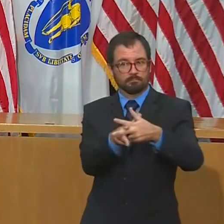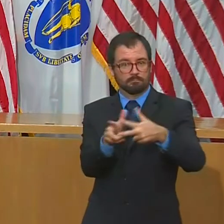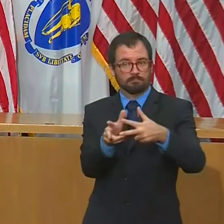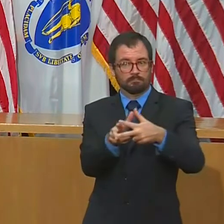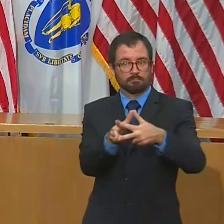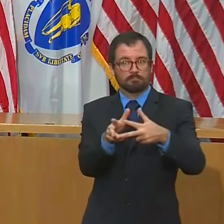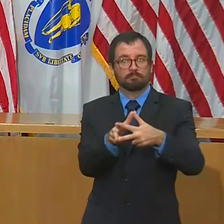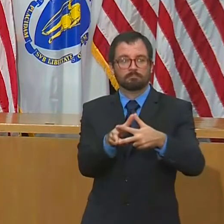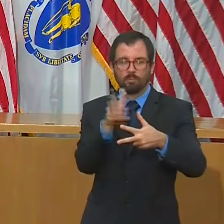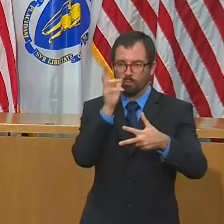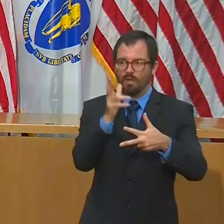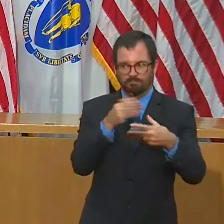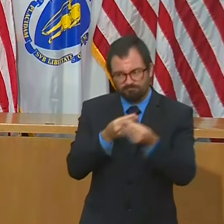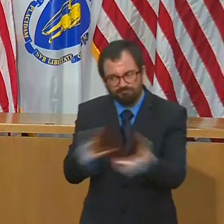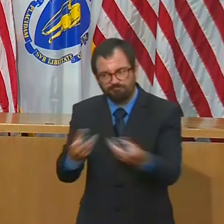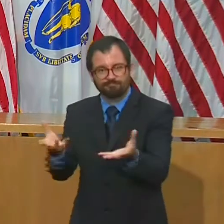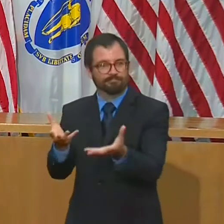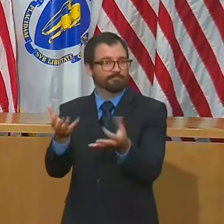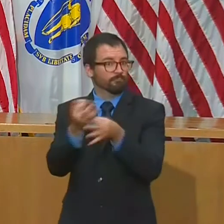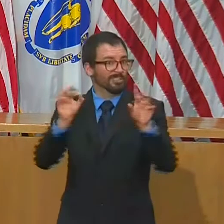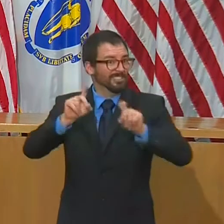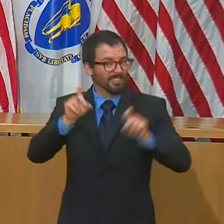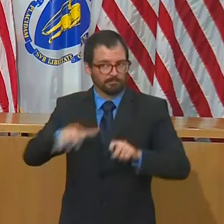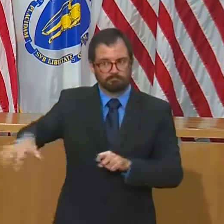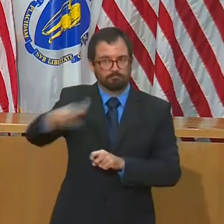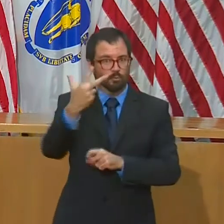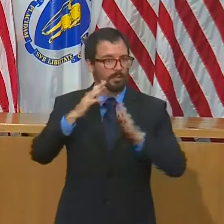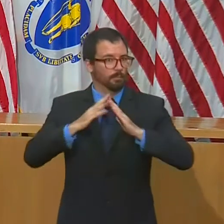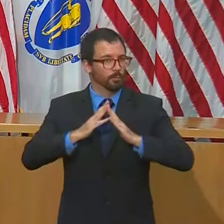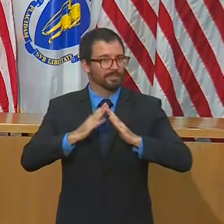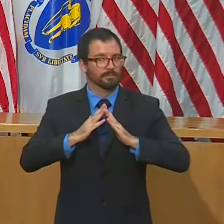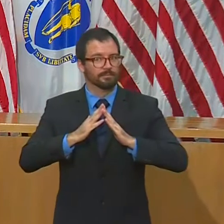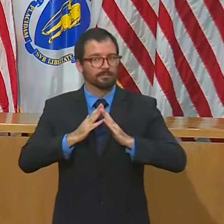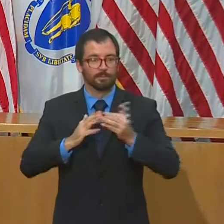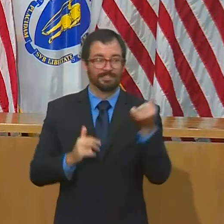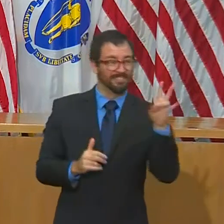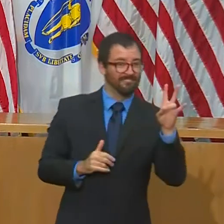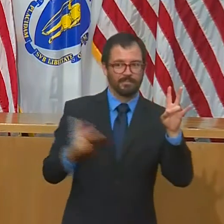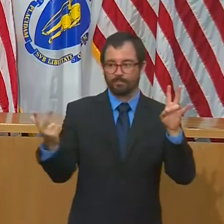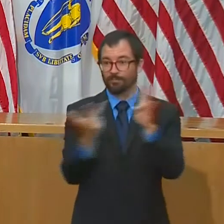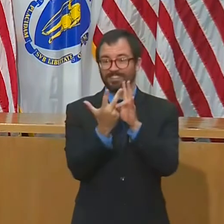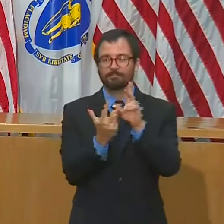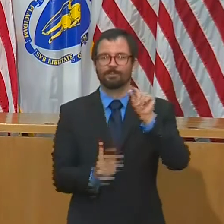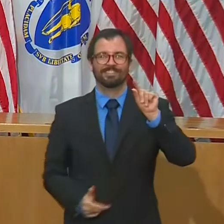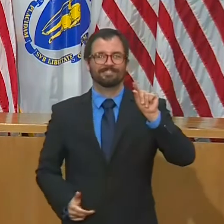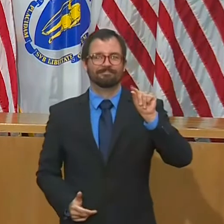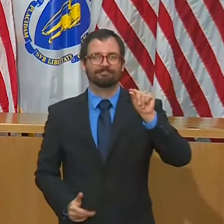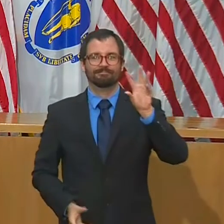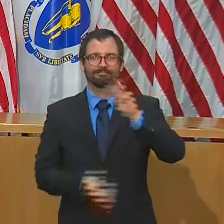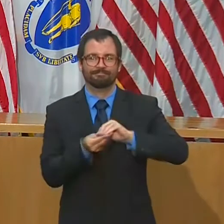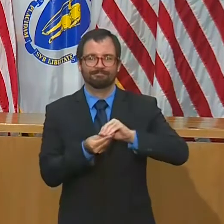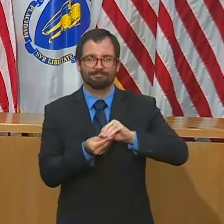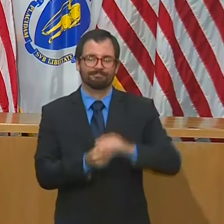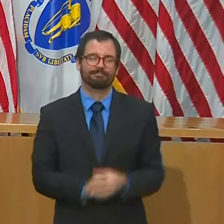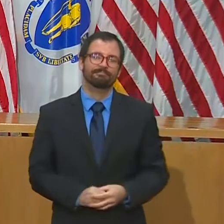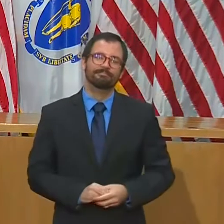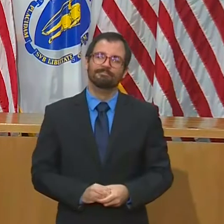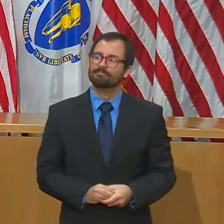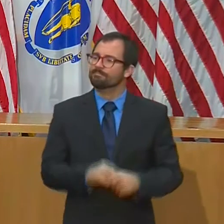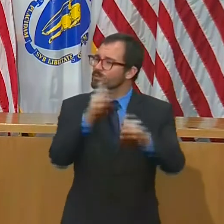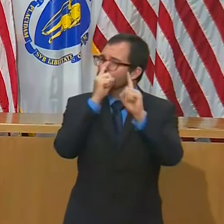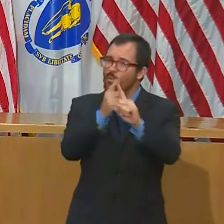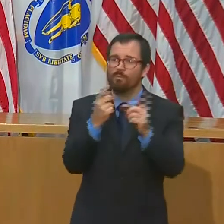and to help inform our continued efforts to slow the spread. Last week, we unveiled an enhanced community-level